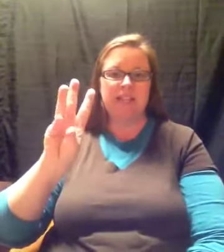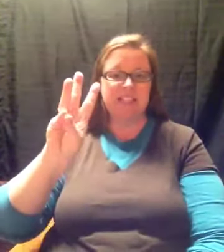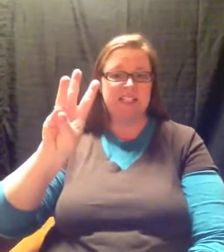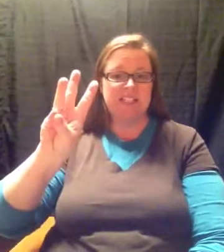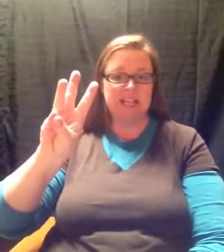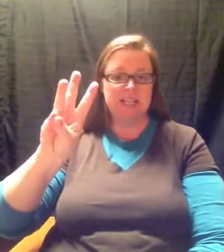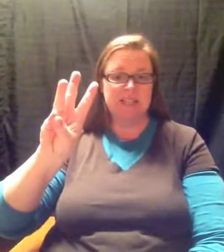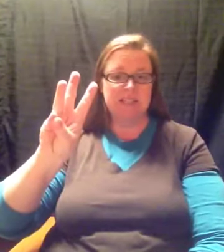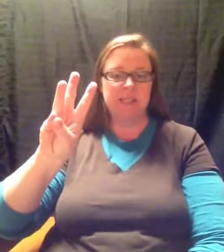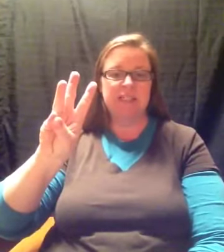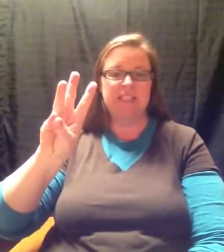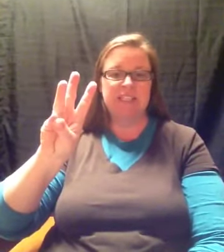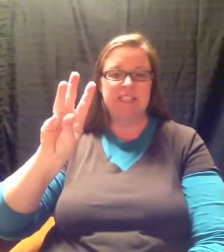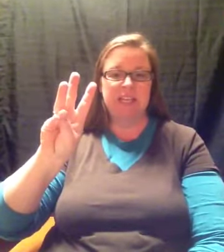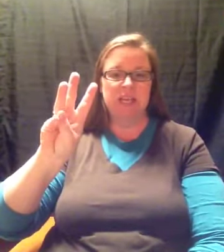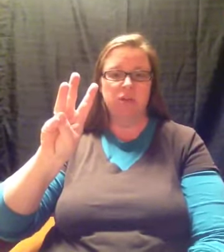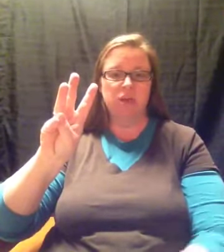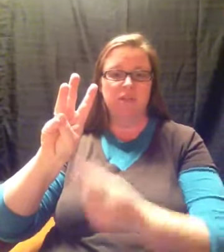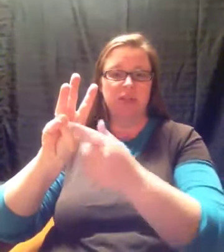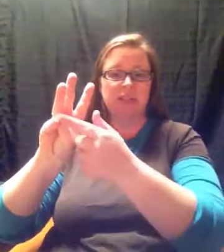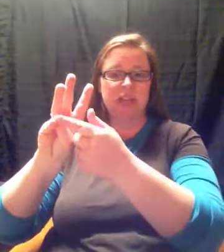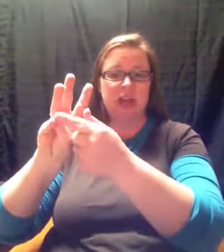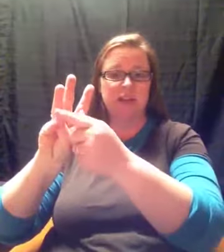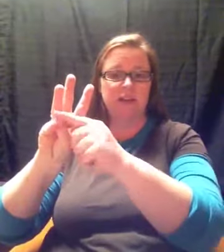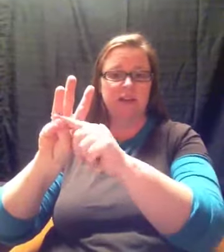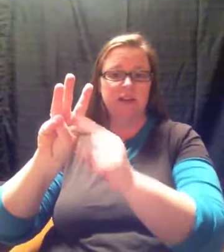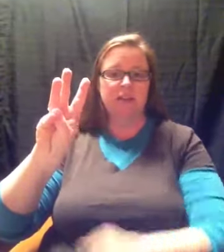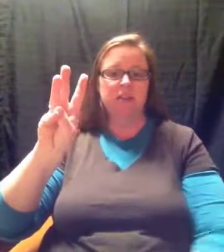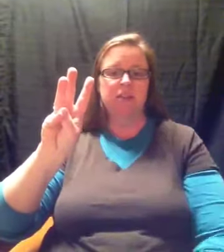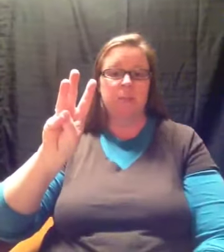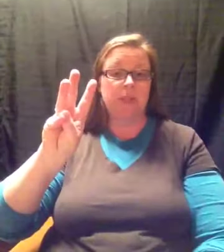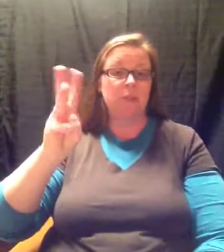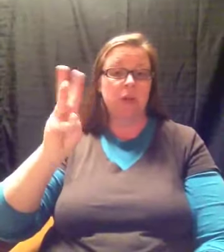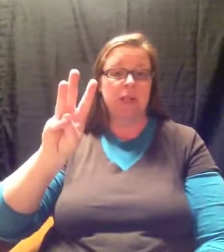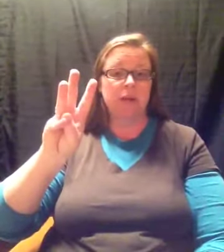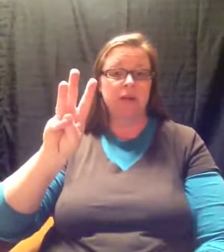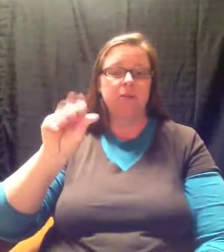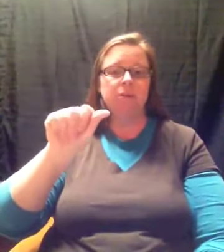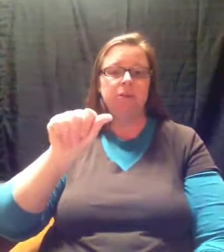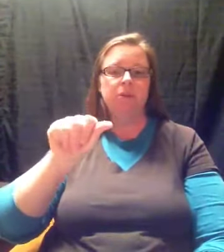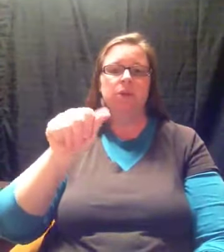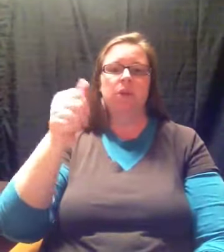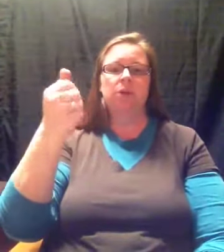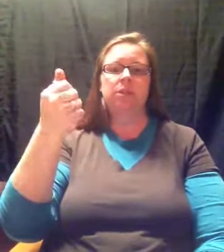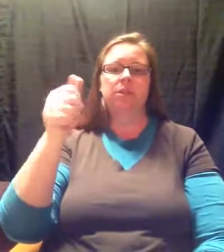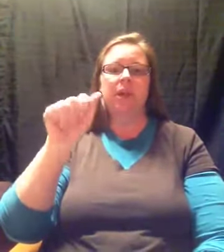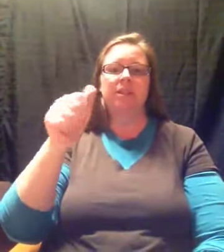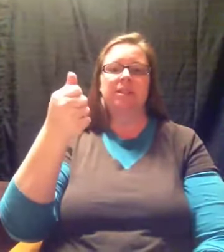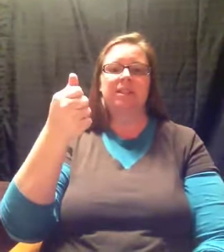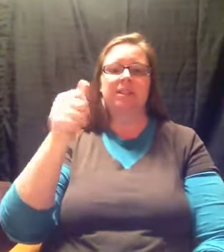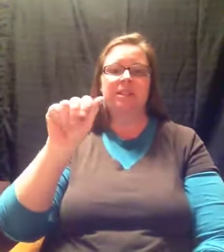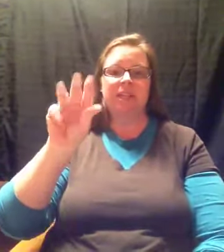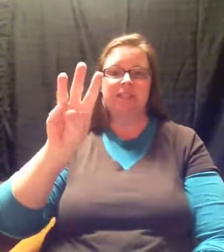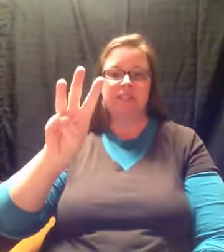a 6. 16 goes off to the side. So it makes it more clear. So you got